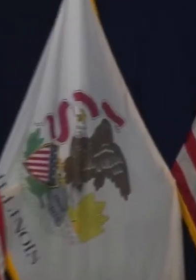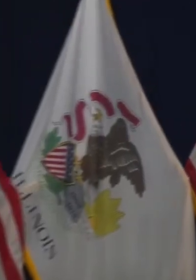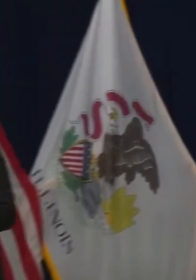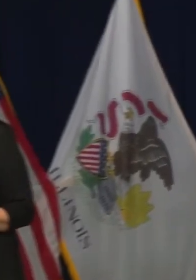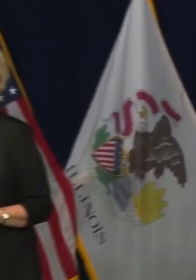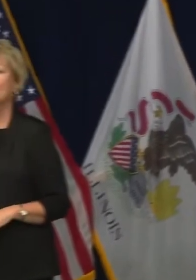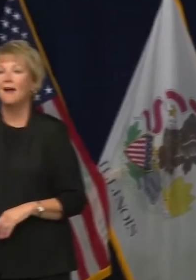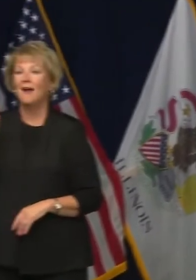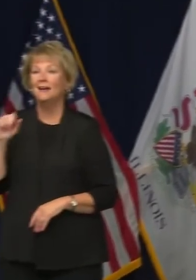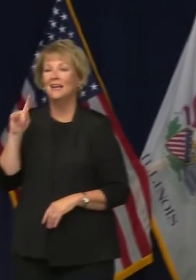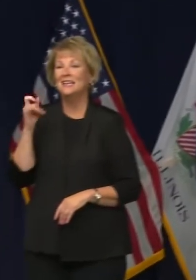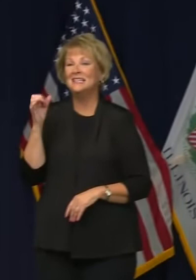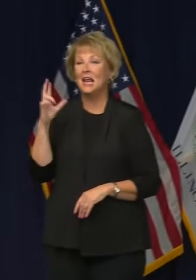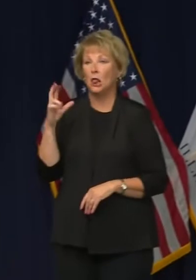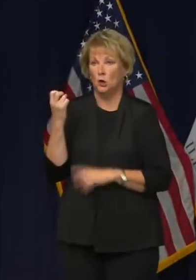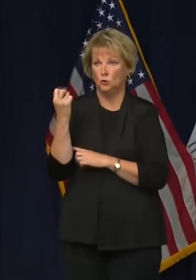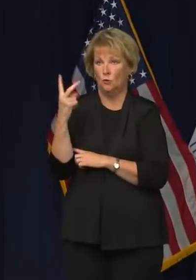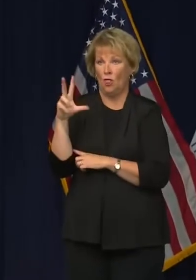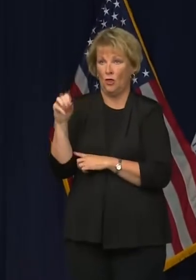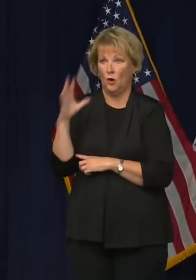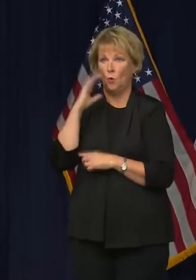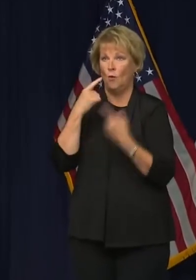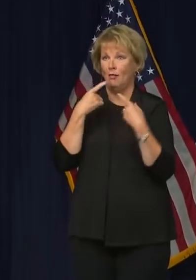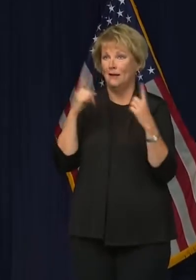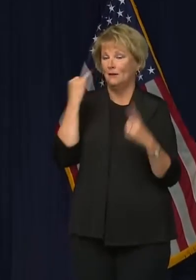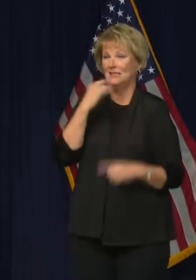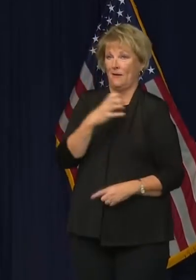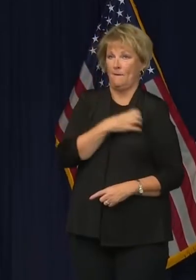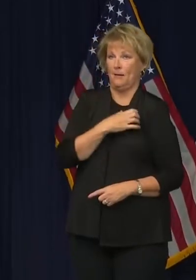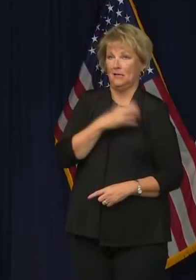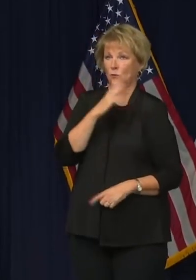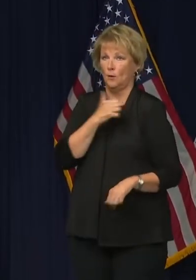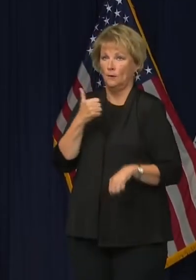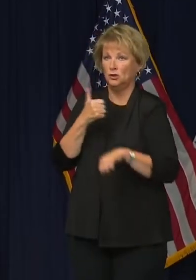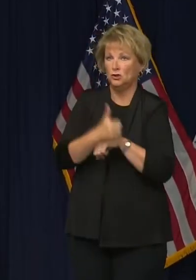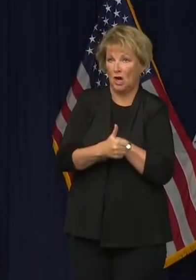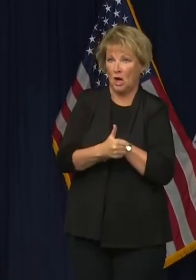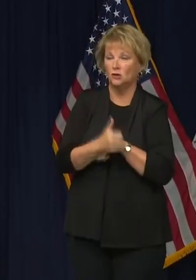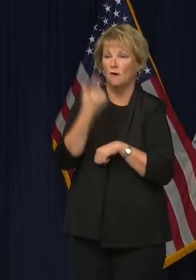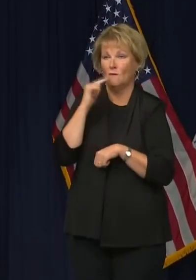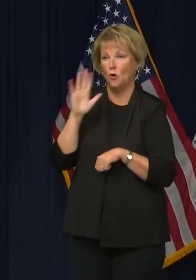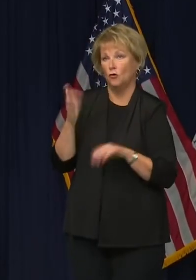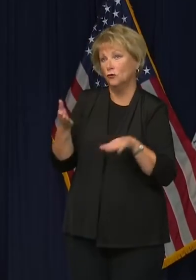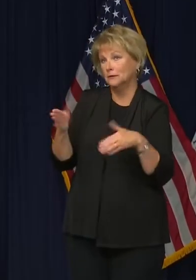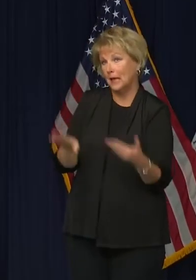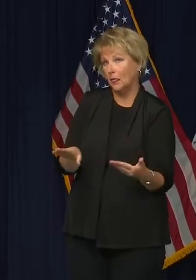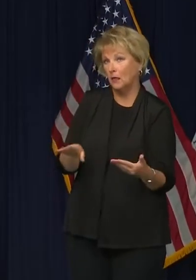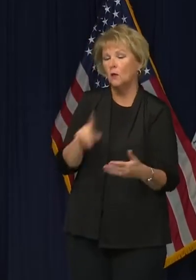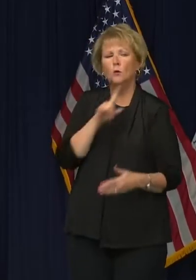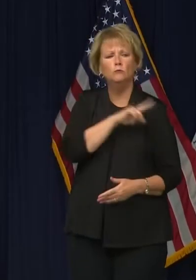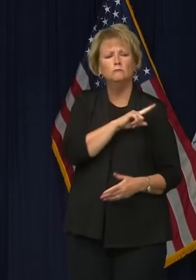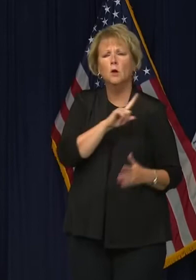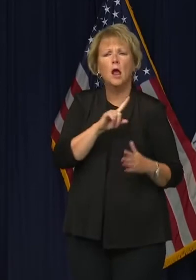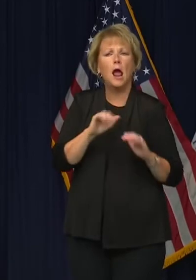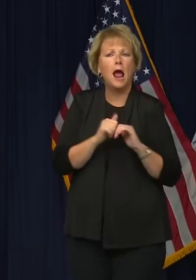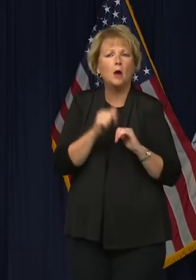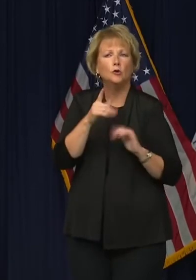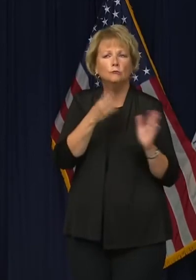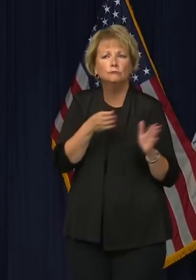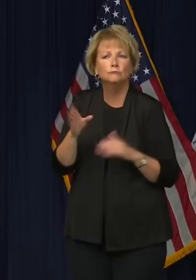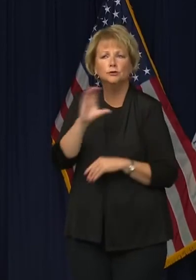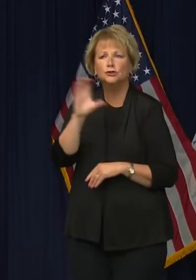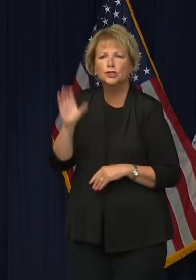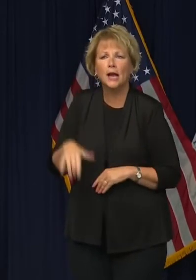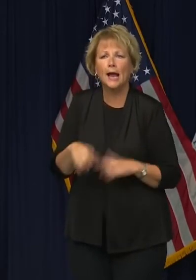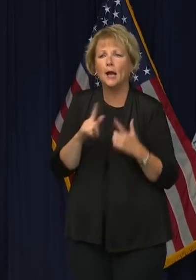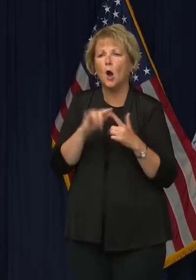at 12:30, they're gonna announce whether or not the police officers are gonna be charged Yes. in her death. What have you done to prepare in the city of